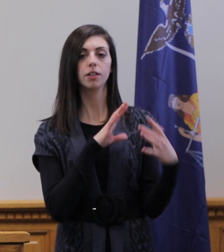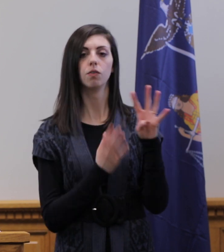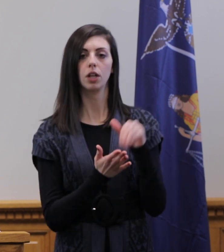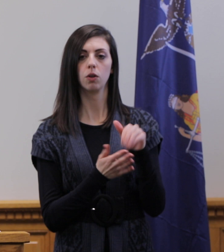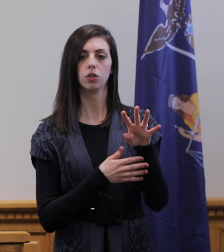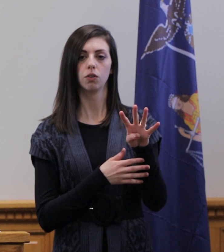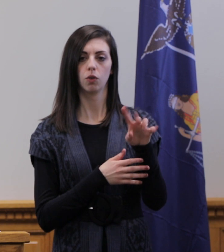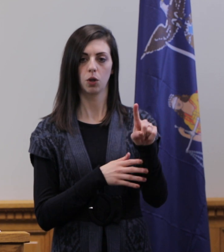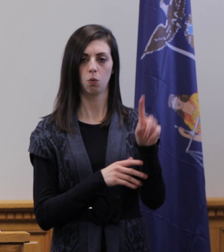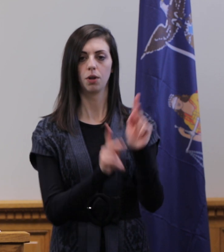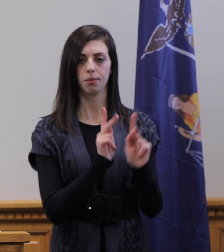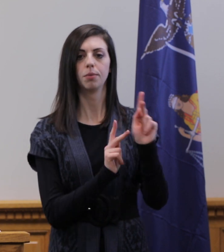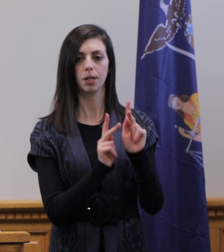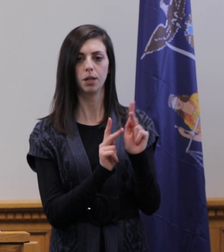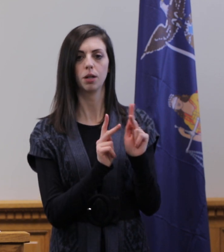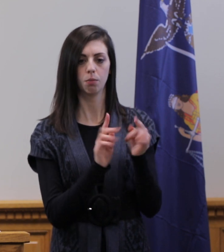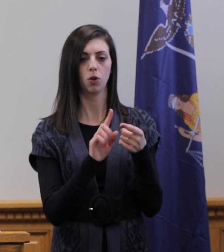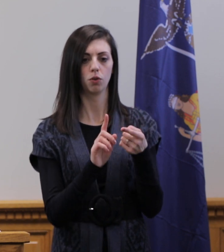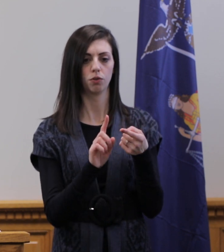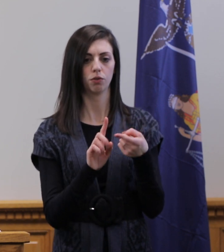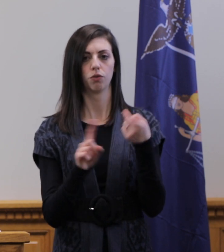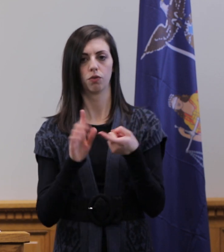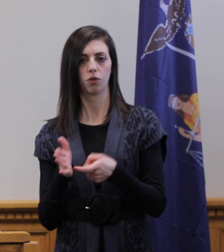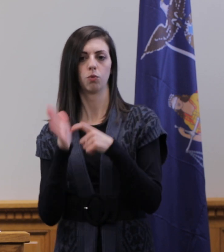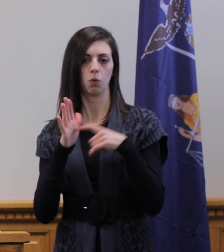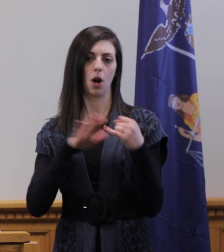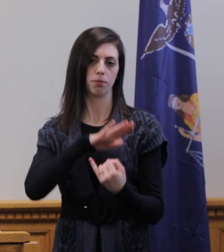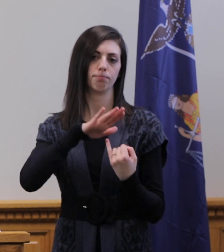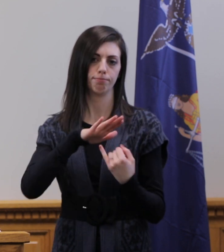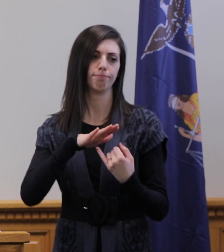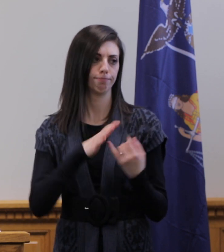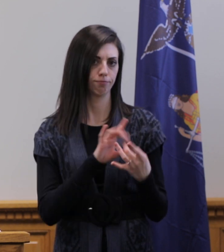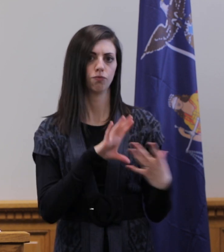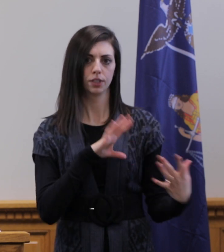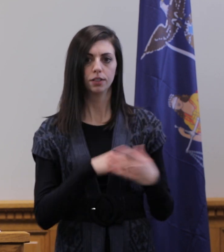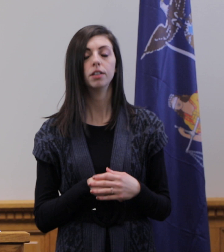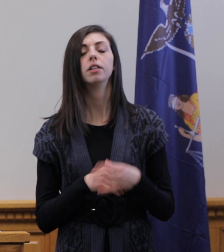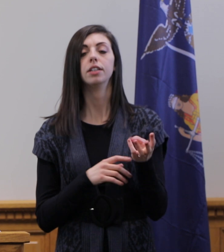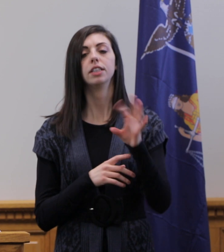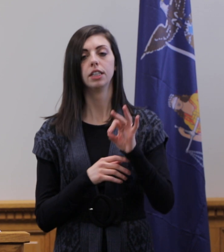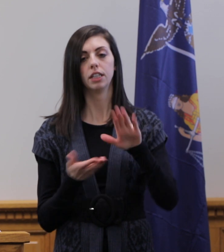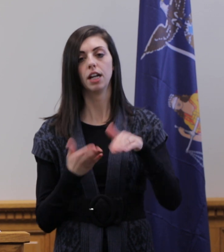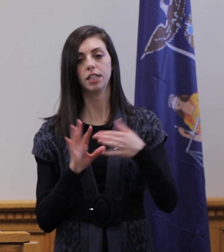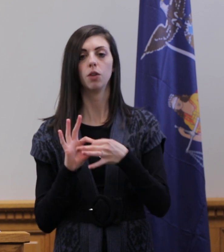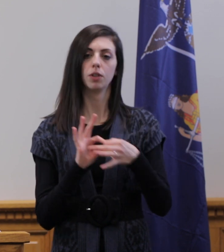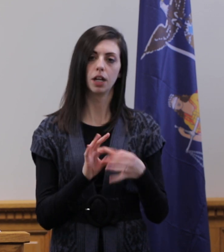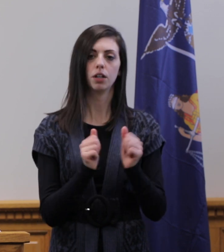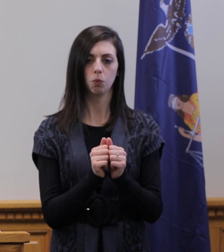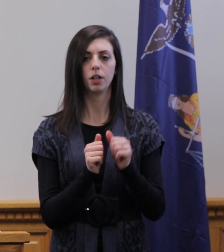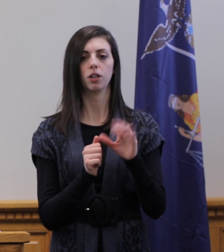4,041 residents from isolation. We have 69 deaths reported related